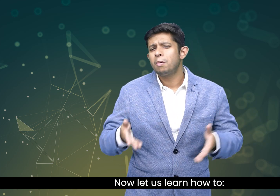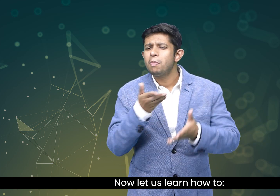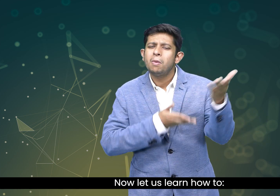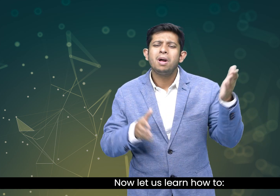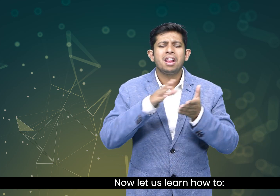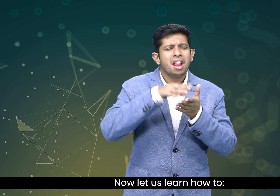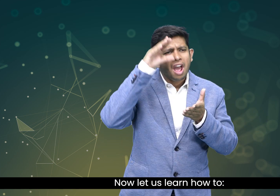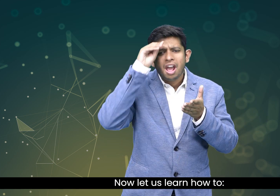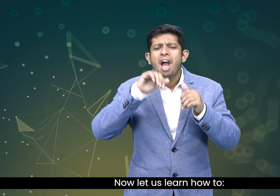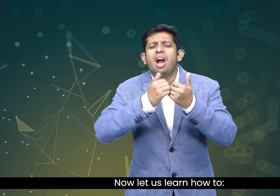Now let us learn how to